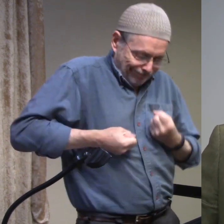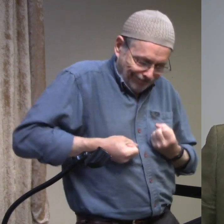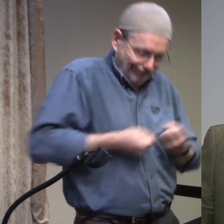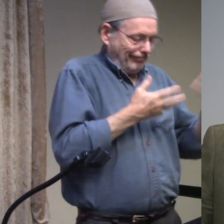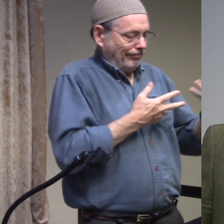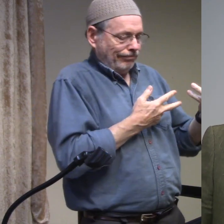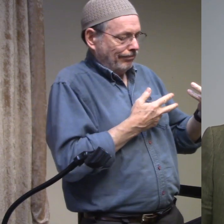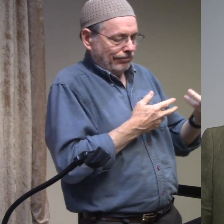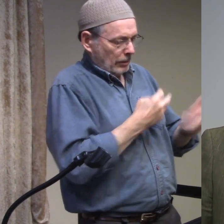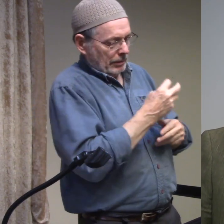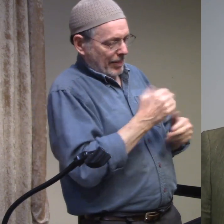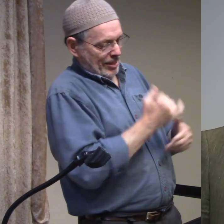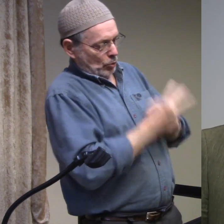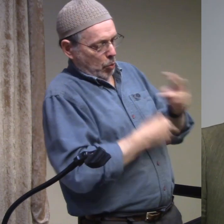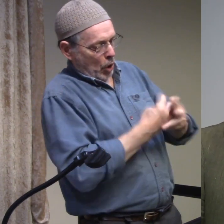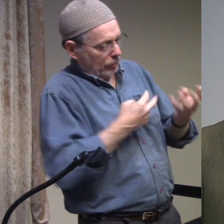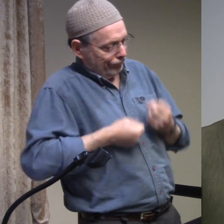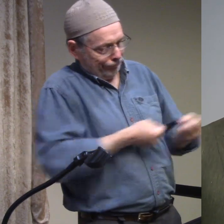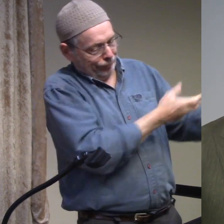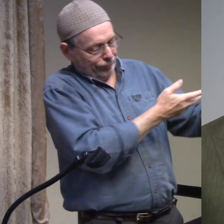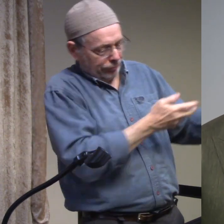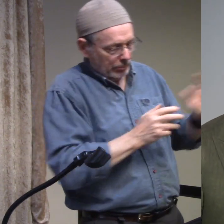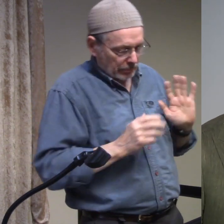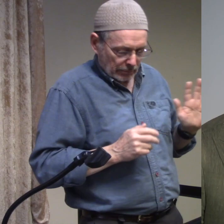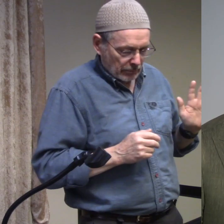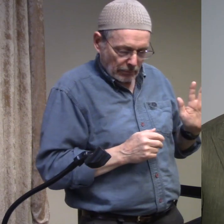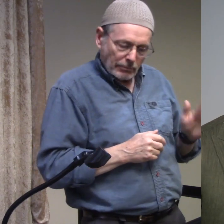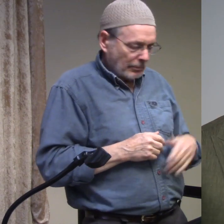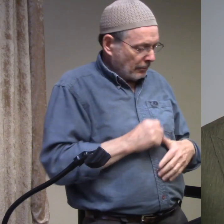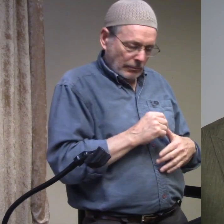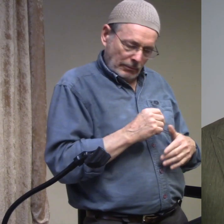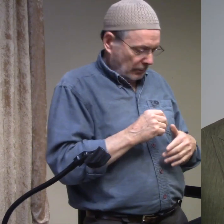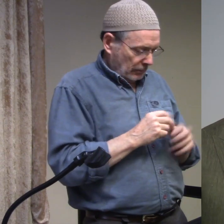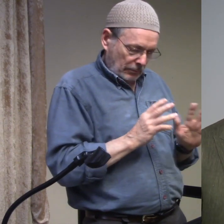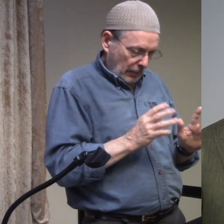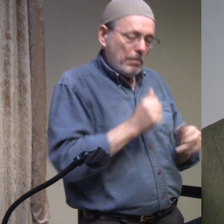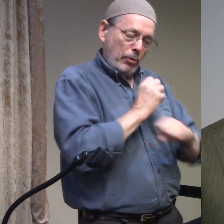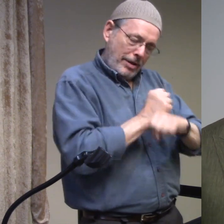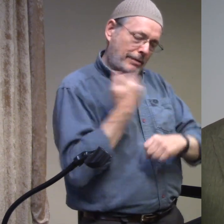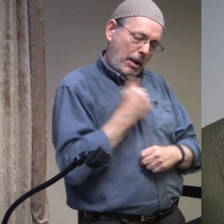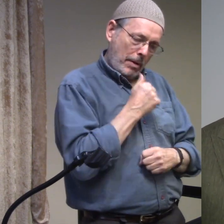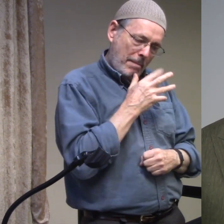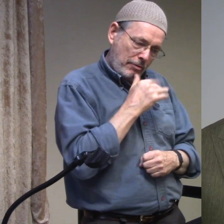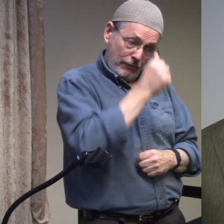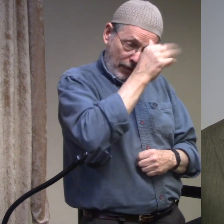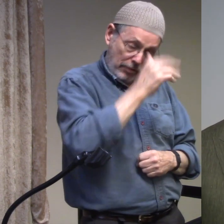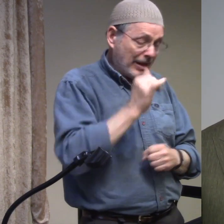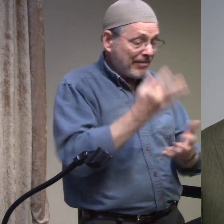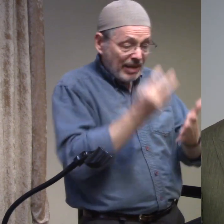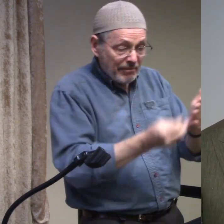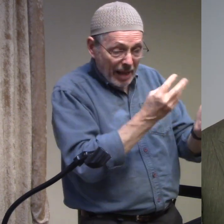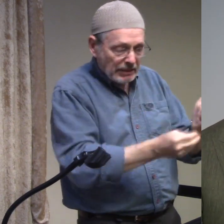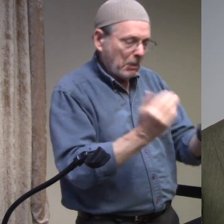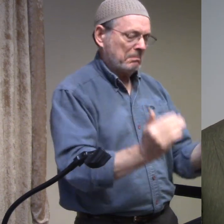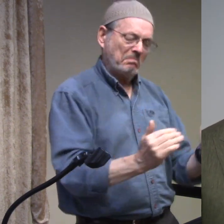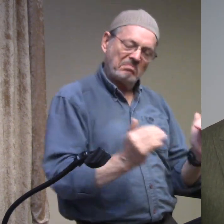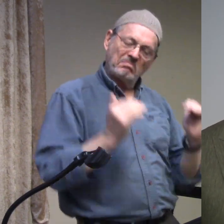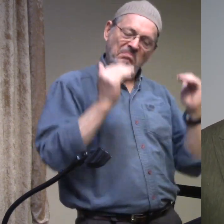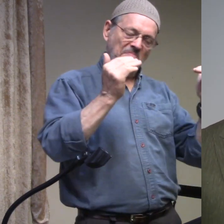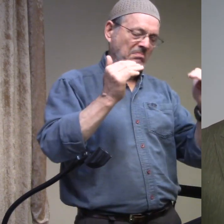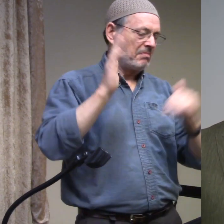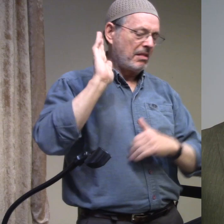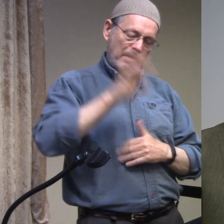Ya Allah. Ya Allah, empty our hearts from the dunya, Ya Allah. Ya Allah, protect our mothers and our fathers, and if they've passed away, elevate their state, Ya